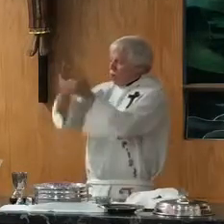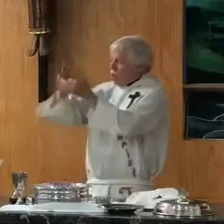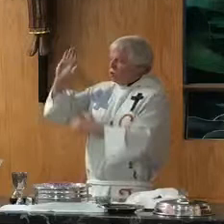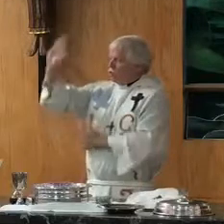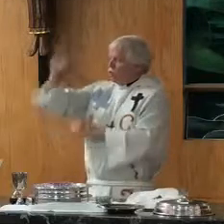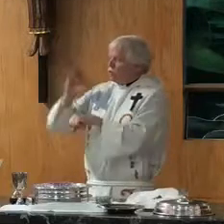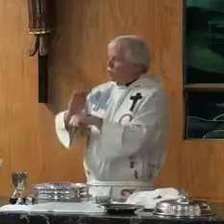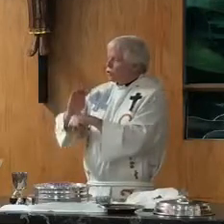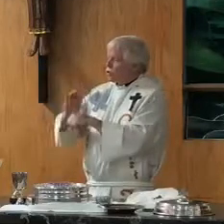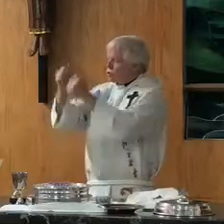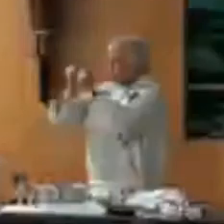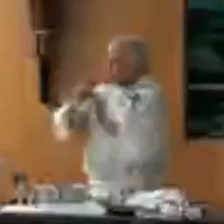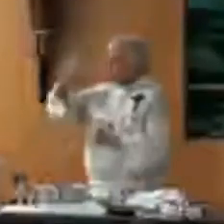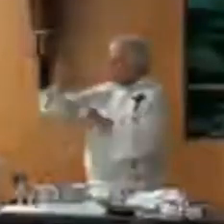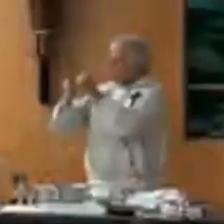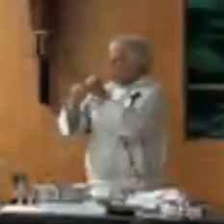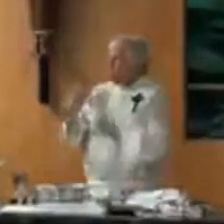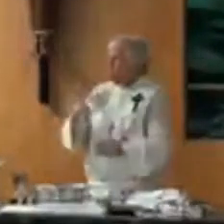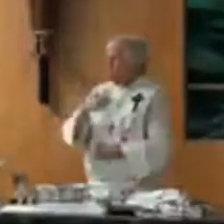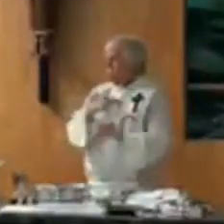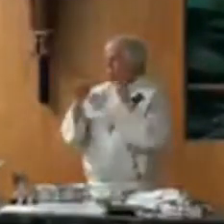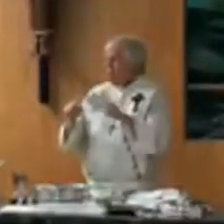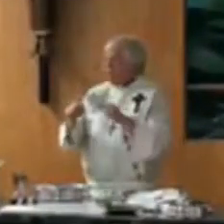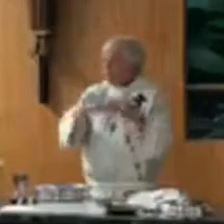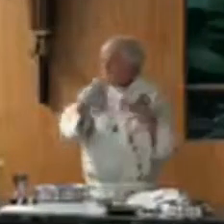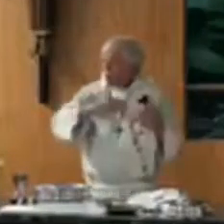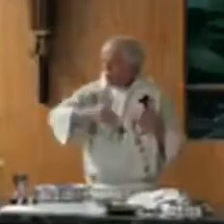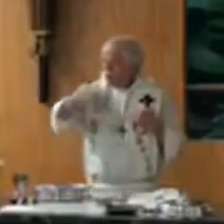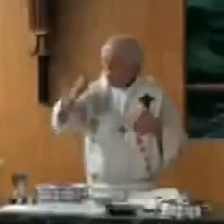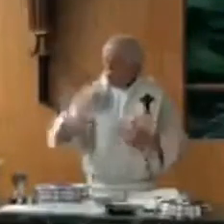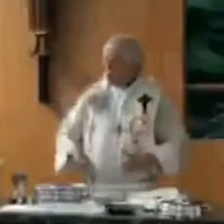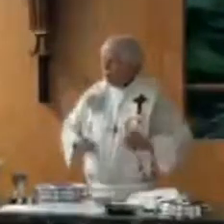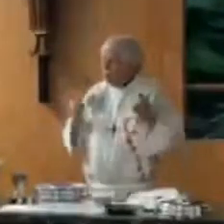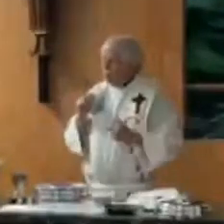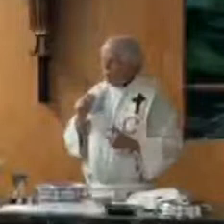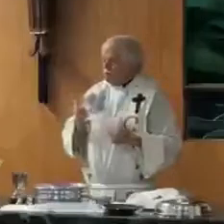that belong to his church. With your help, we can,